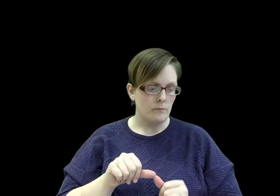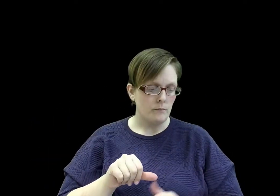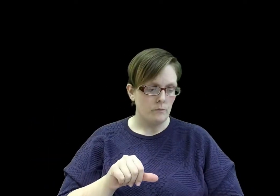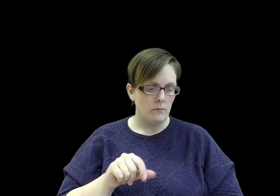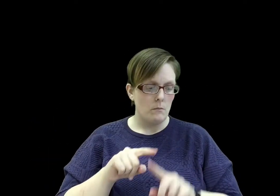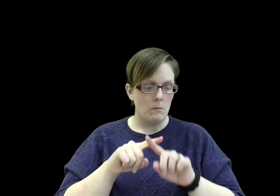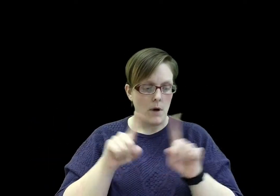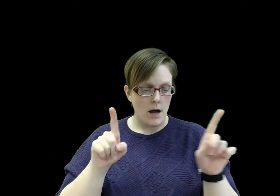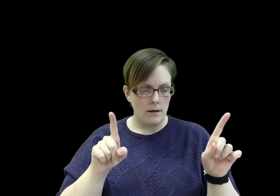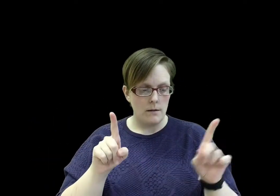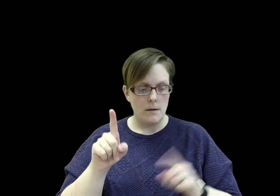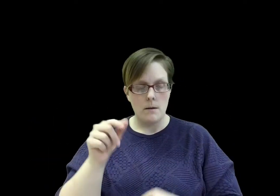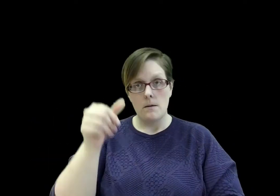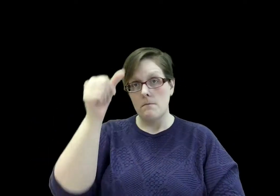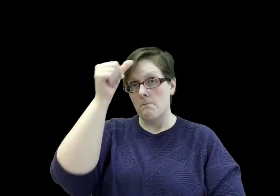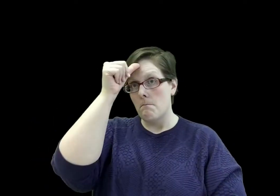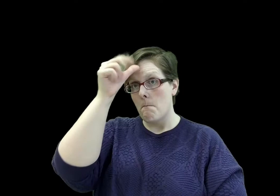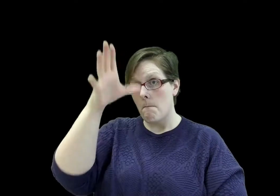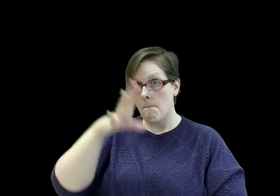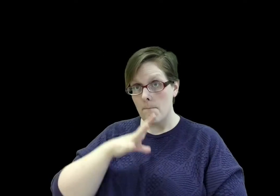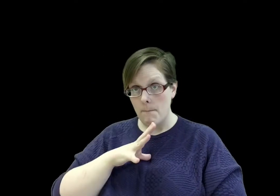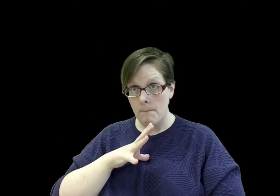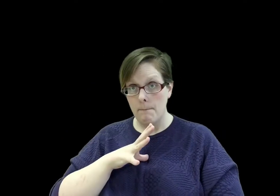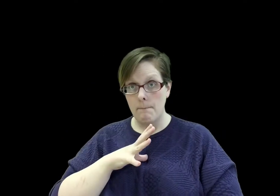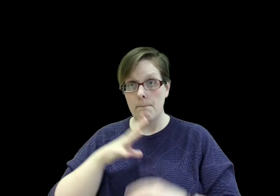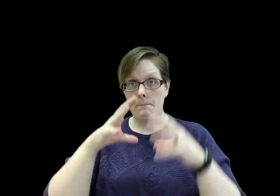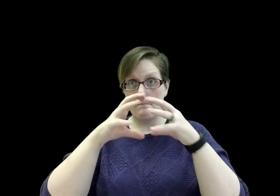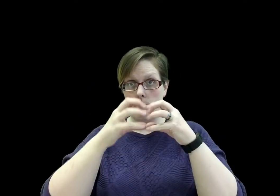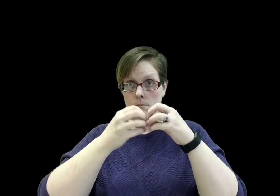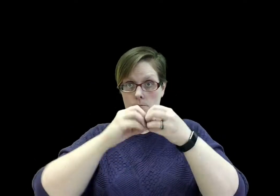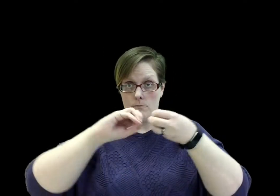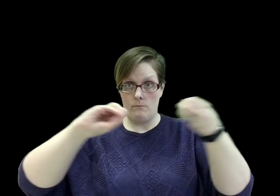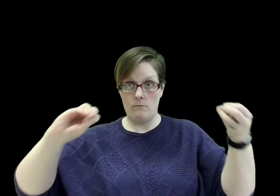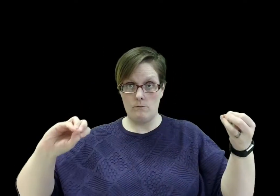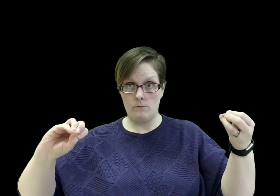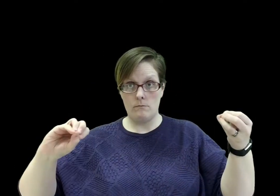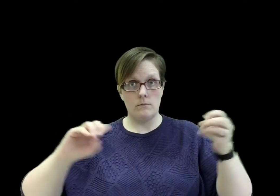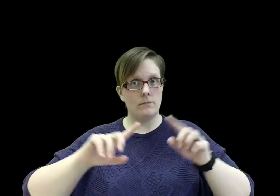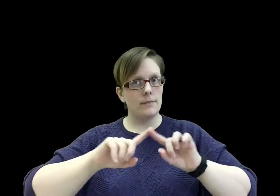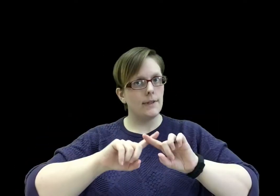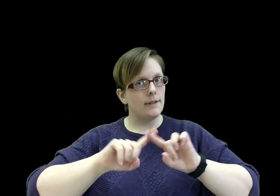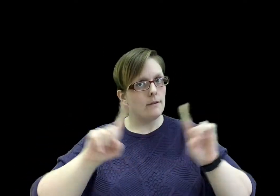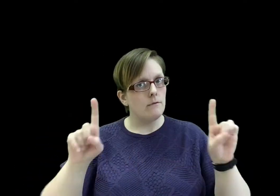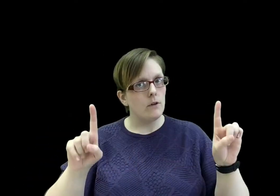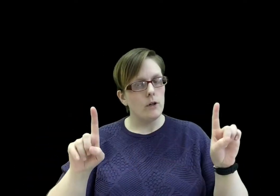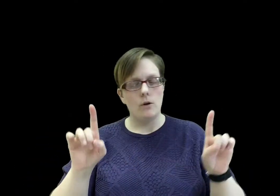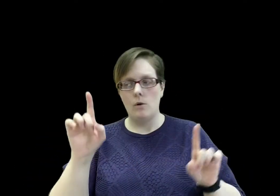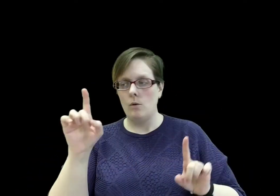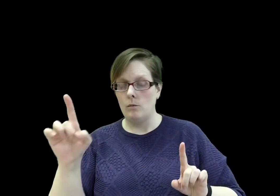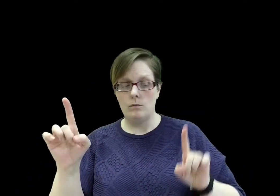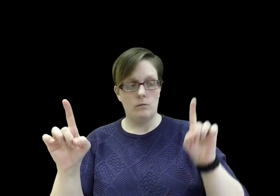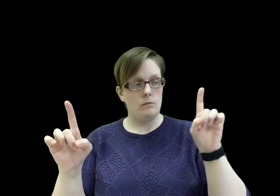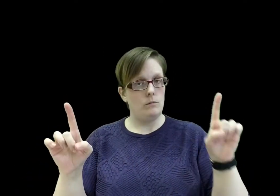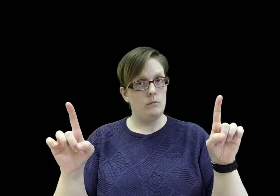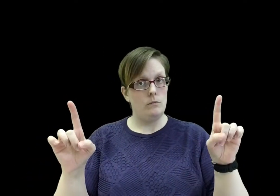shape. However, men's chromosomes are actually different